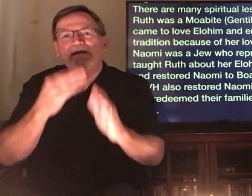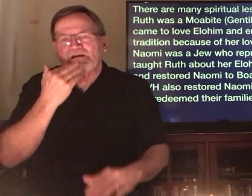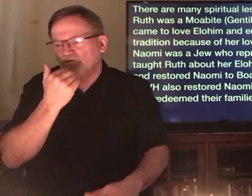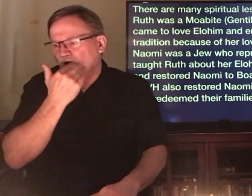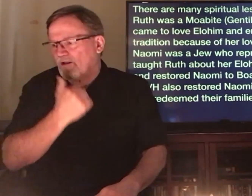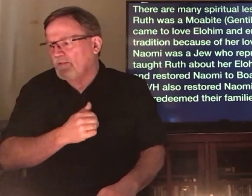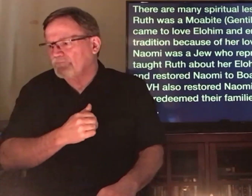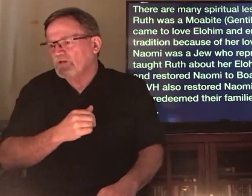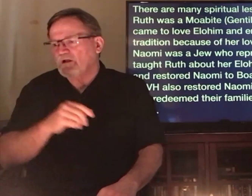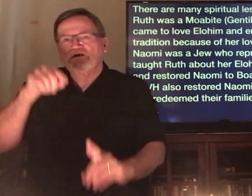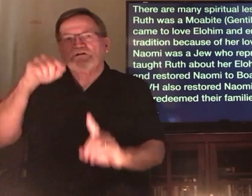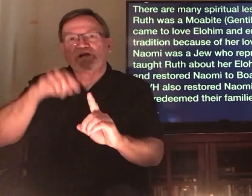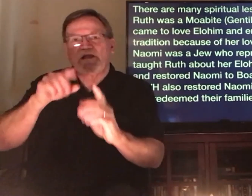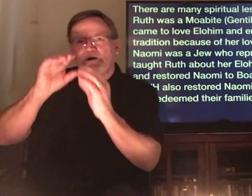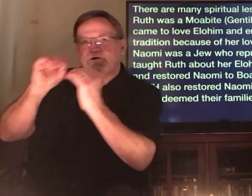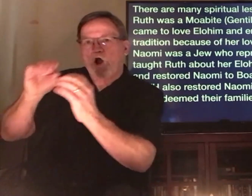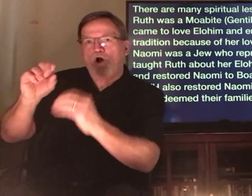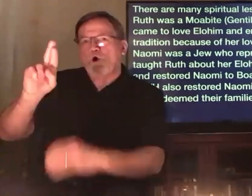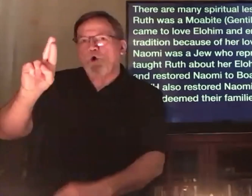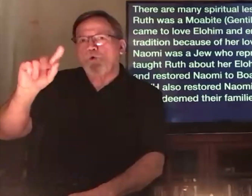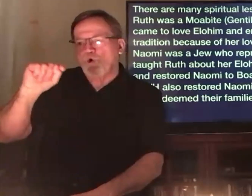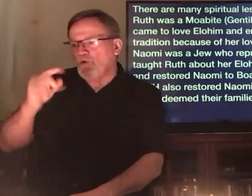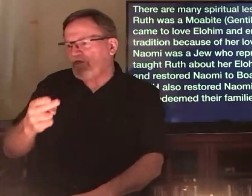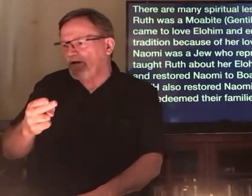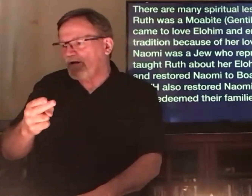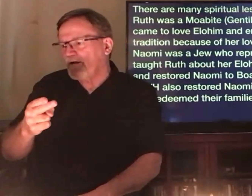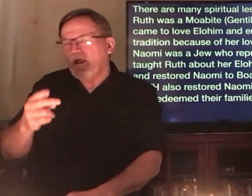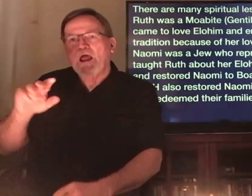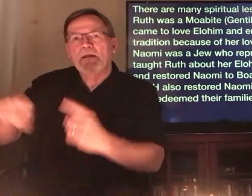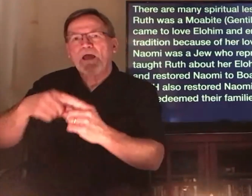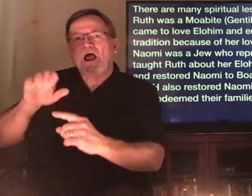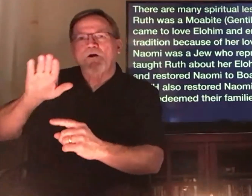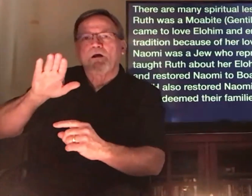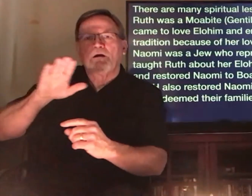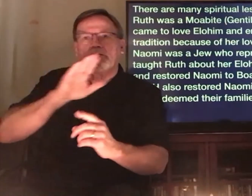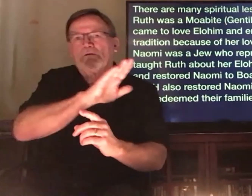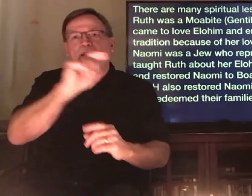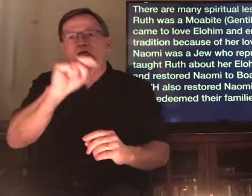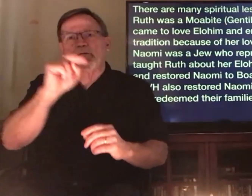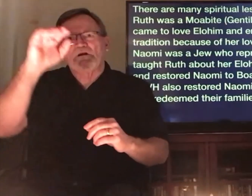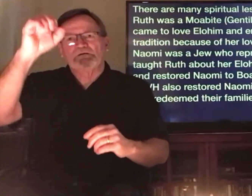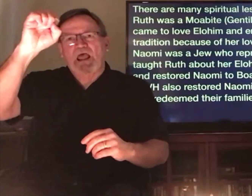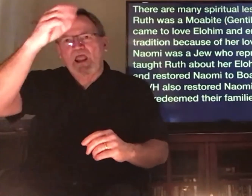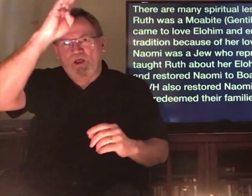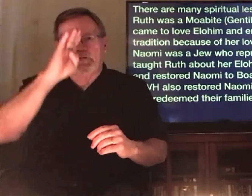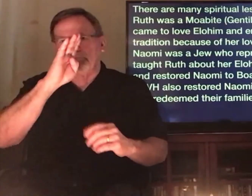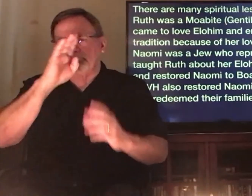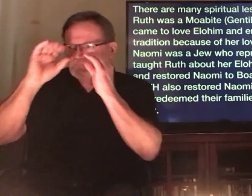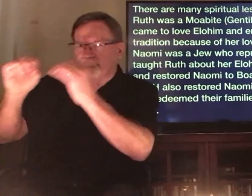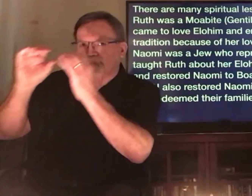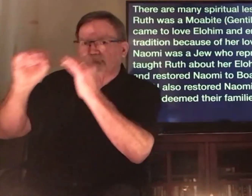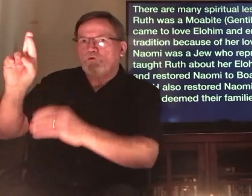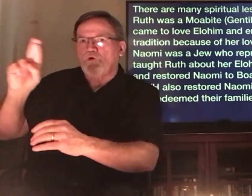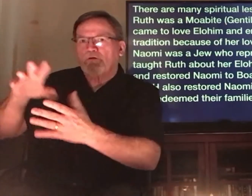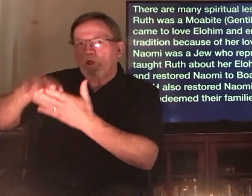and good character. Naomi, mother, knew would be best for Ruth to